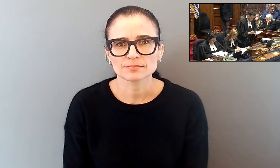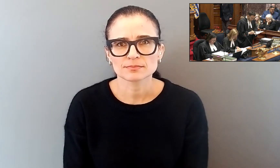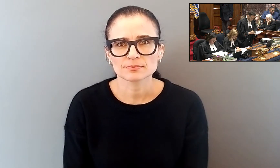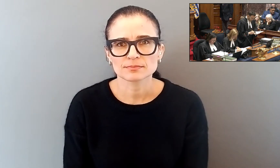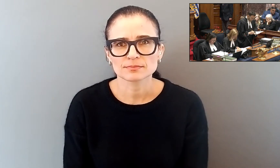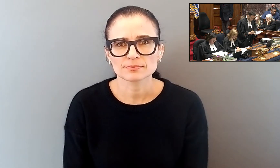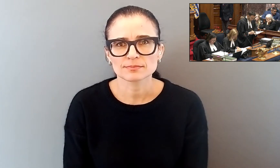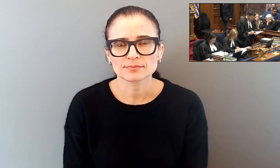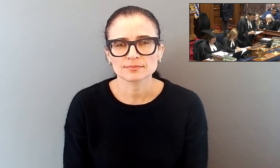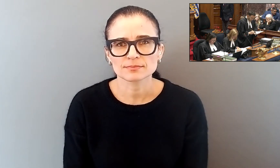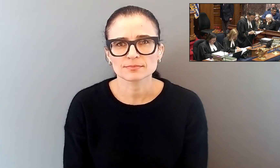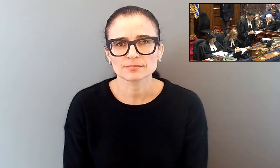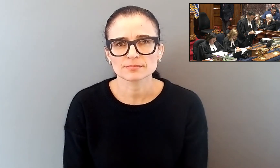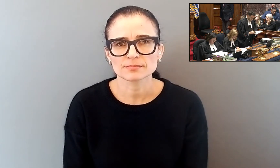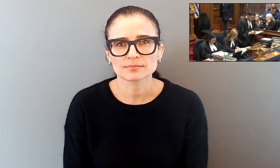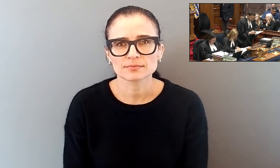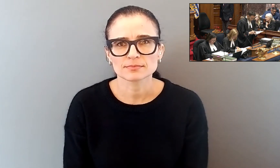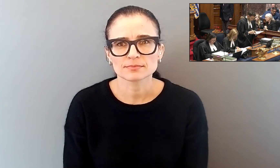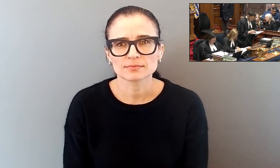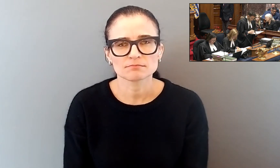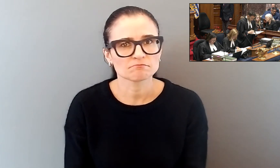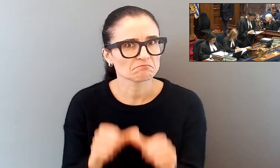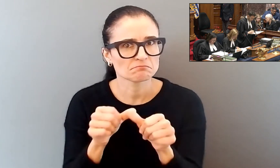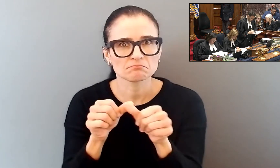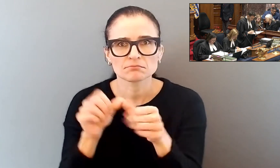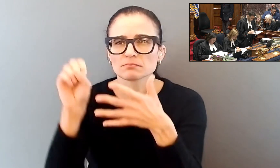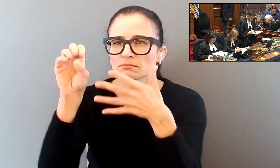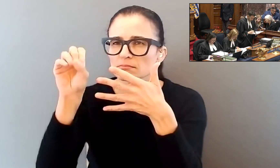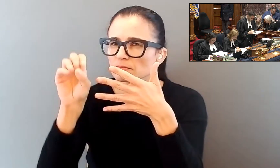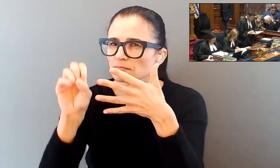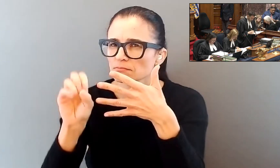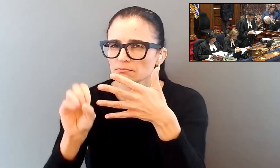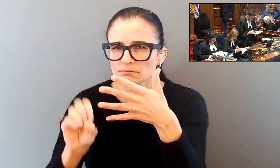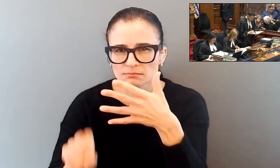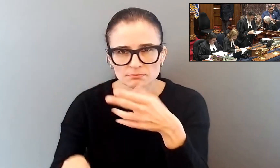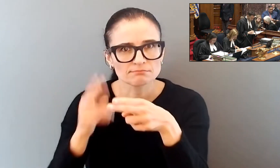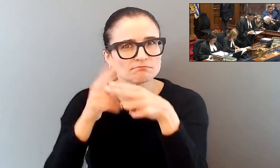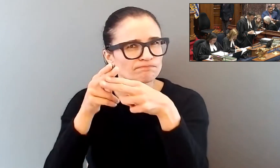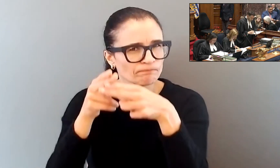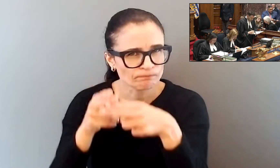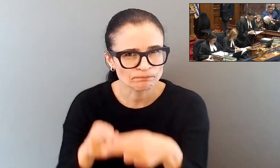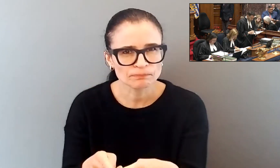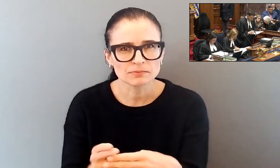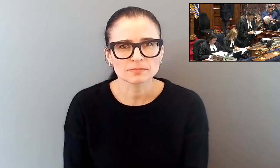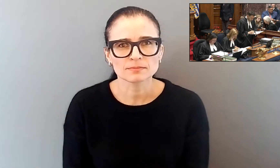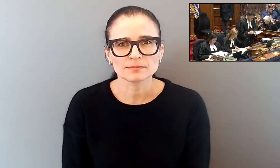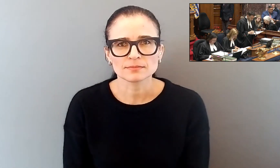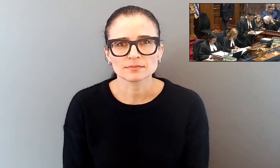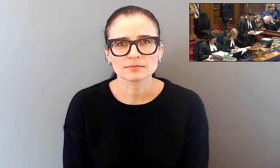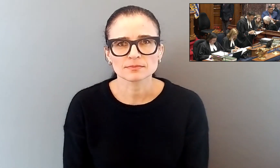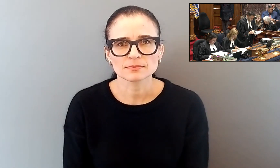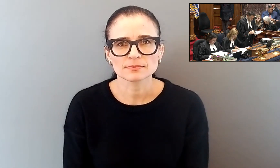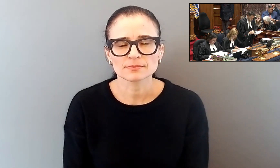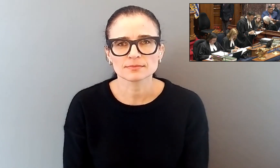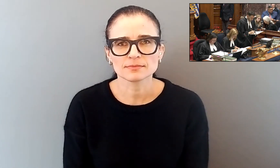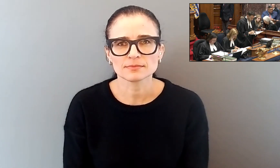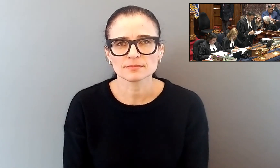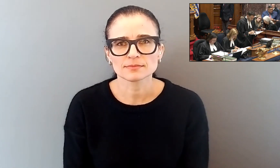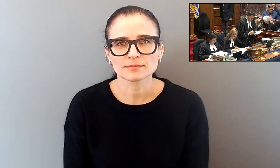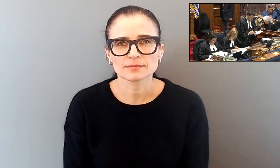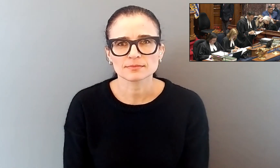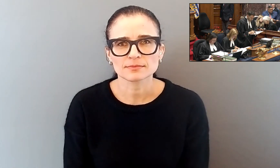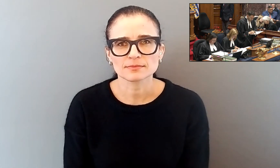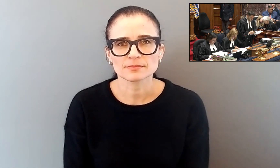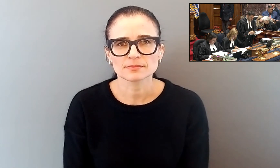Higginson, Lajeunesse, Choi, Rochford, Elmore, Morissette, Popham, Dick, Sharma, Farnworth, Eby, Bailey, Callon, Green, Whiteside, Boyle,